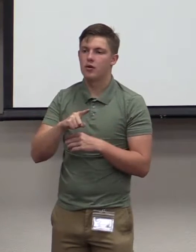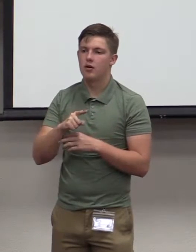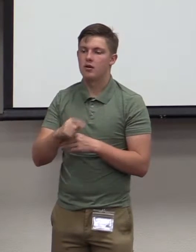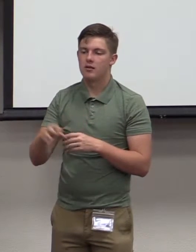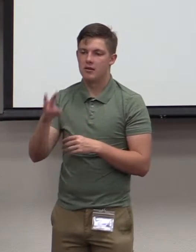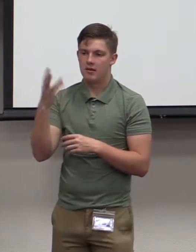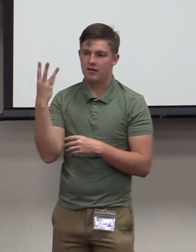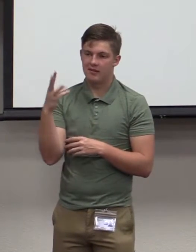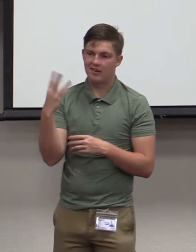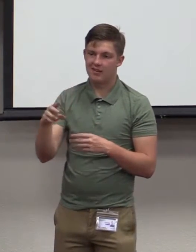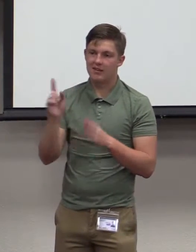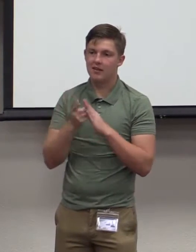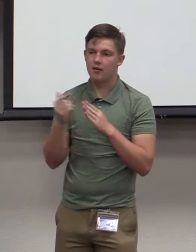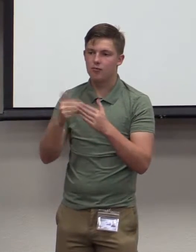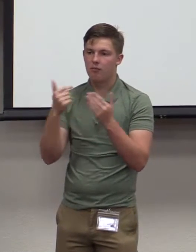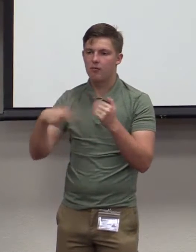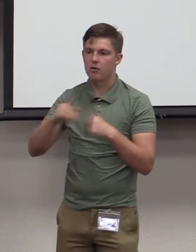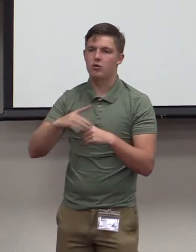open your mouth.